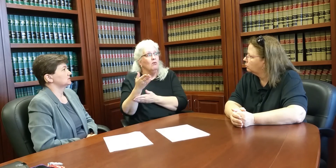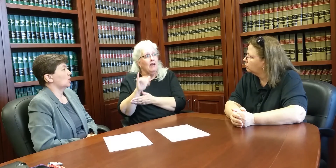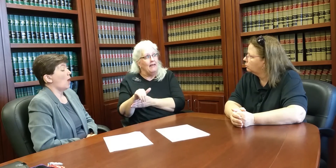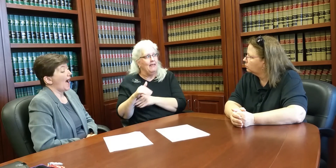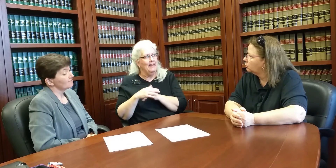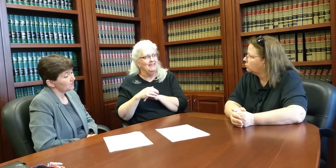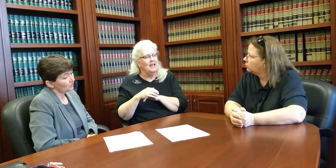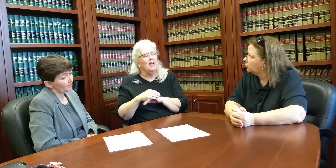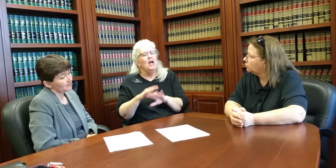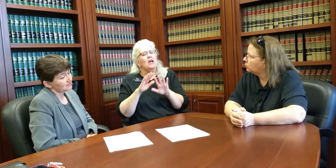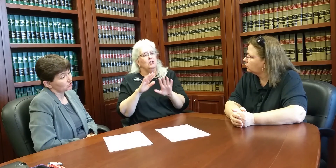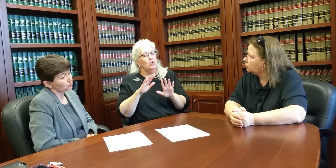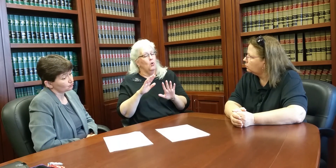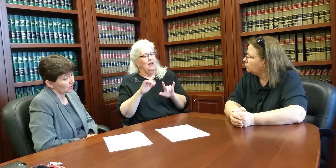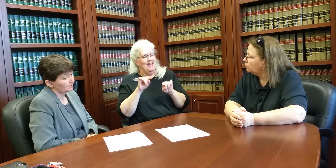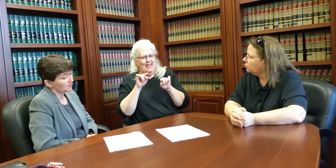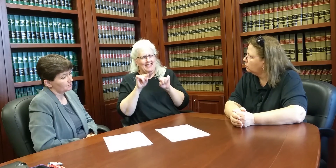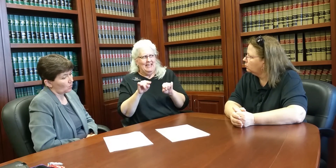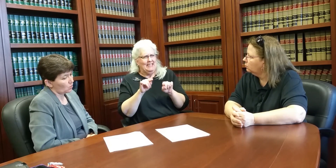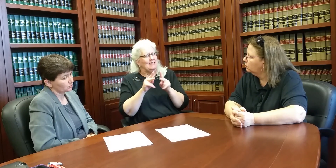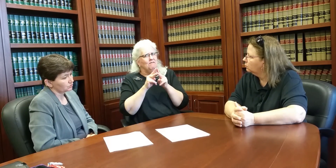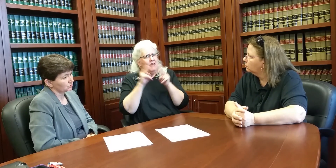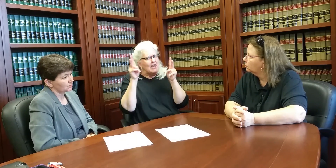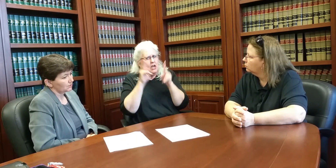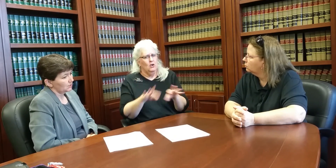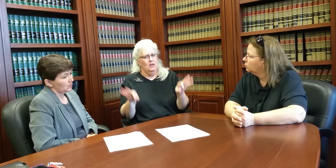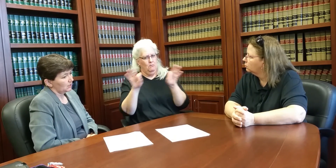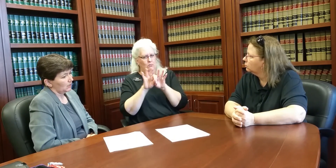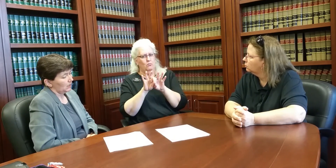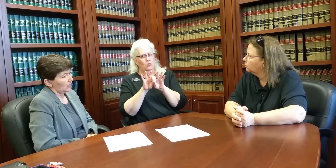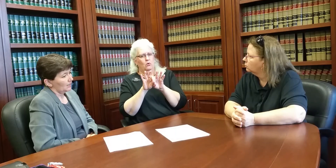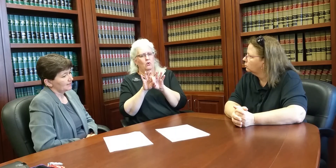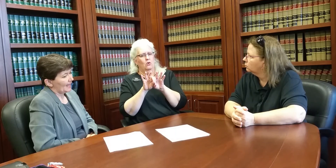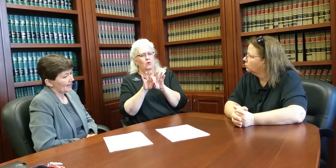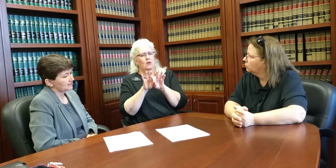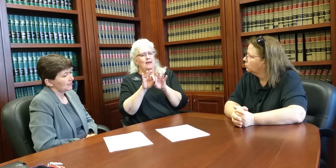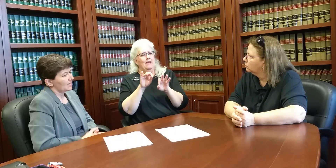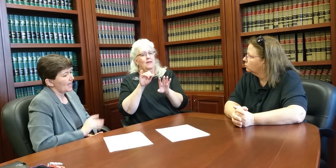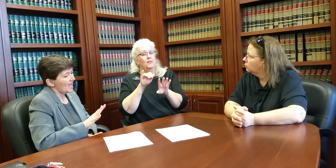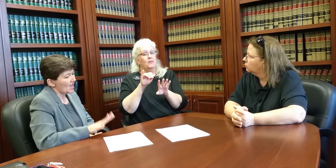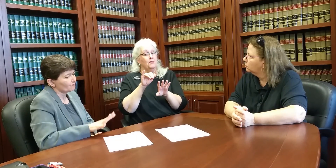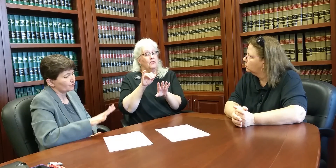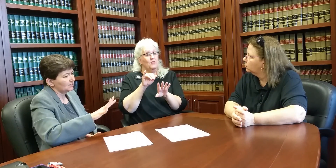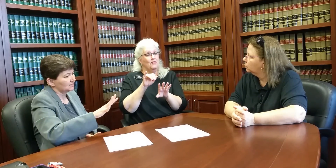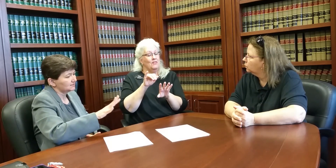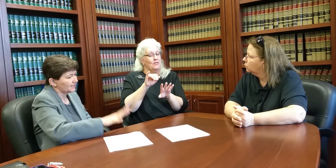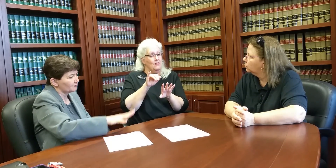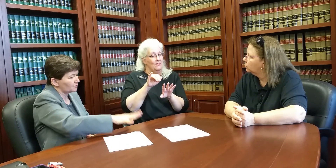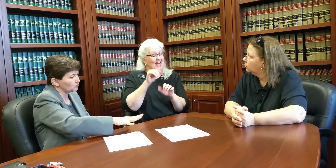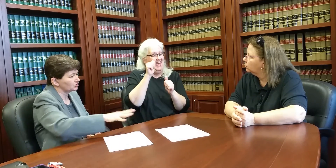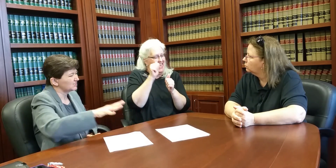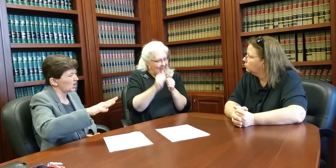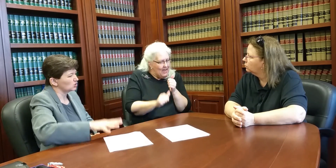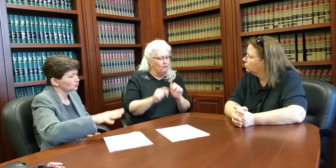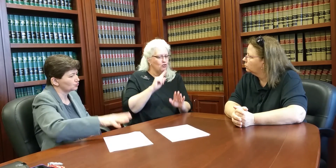So I feel that it's extremely important that every deaf person